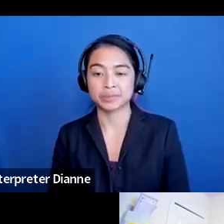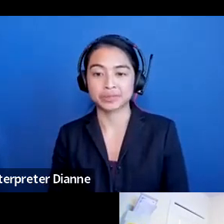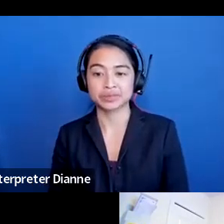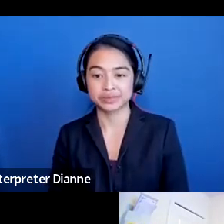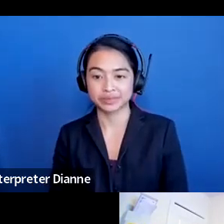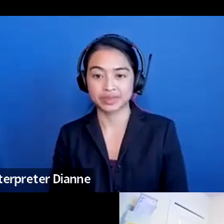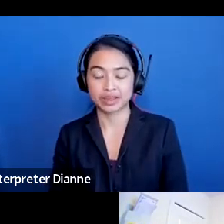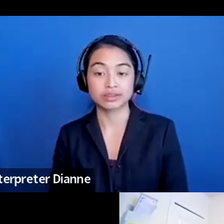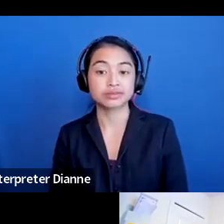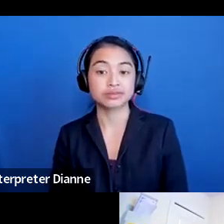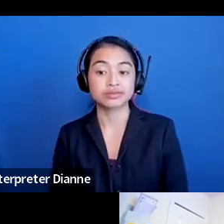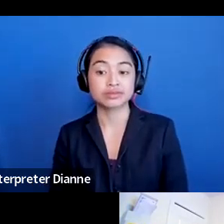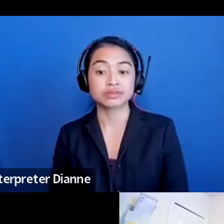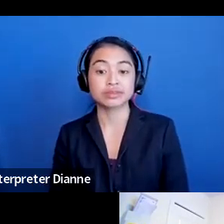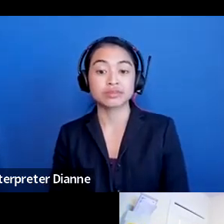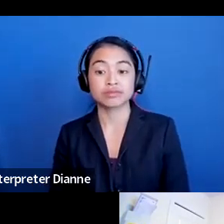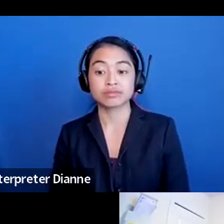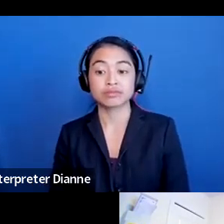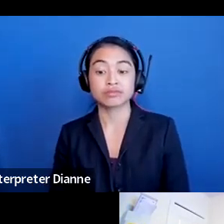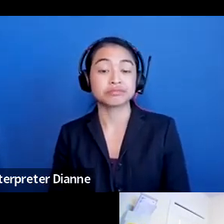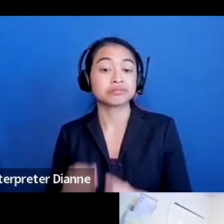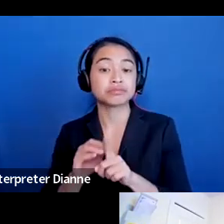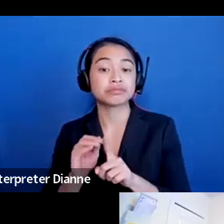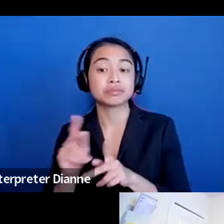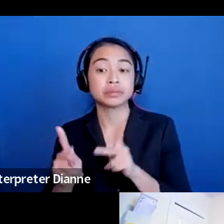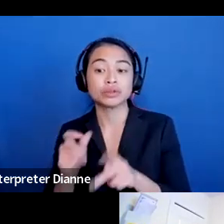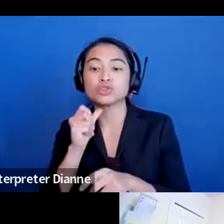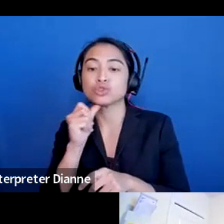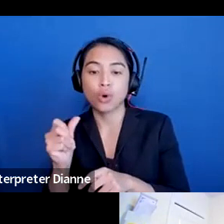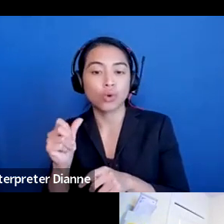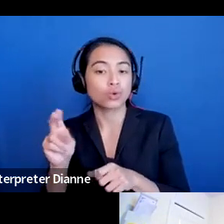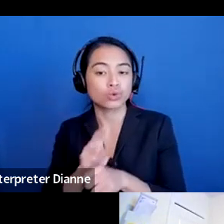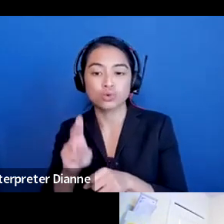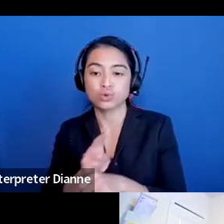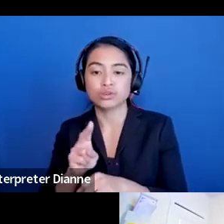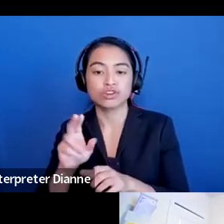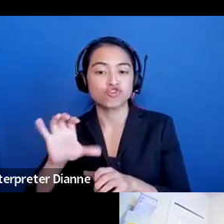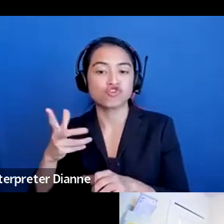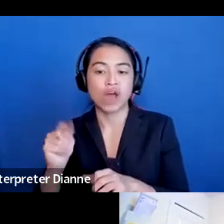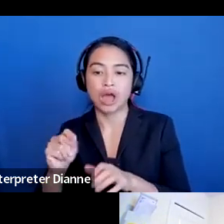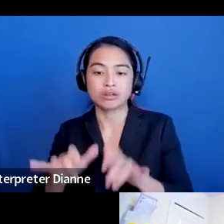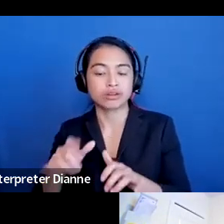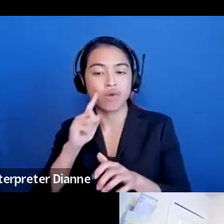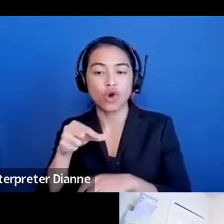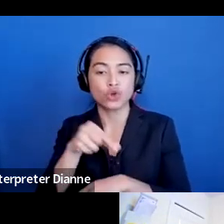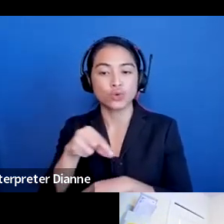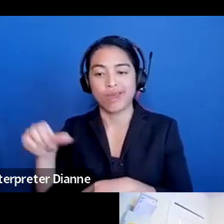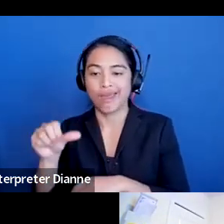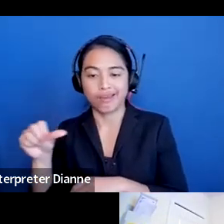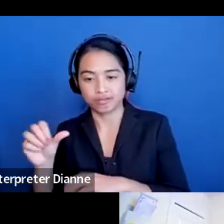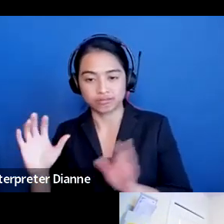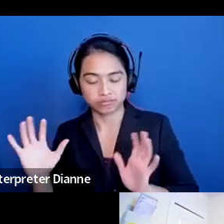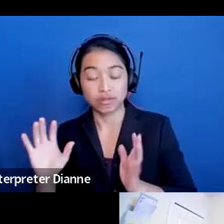I want to remind people, do not use the chat for questions and answers. So for